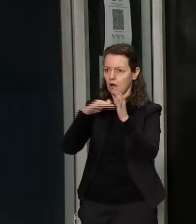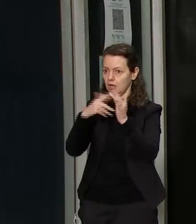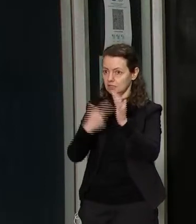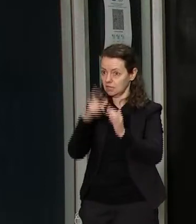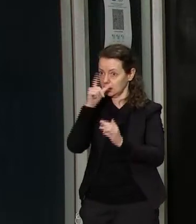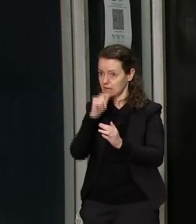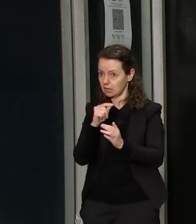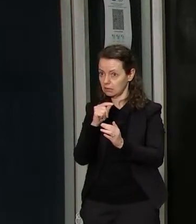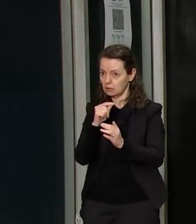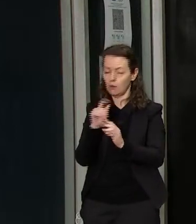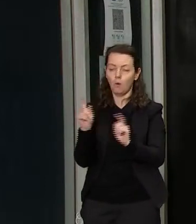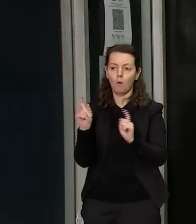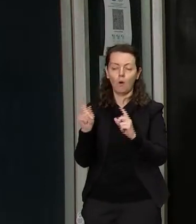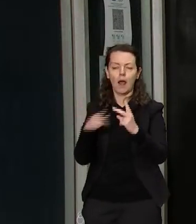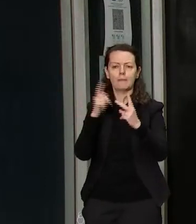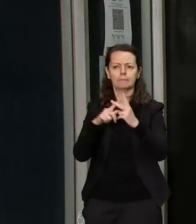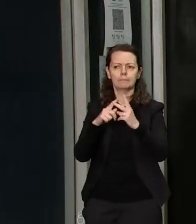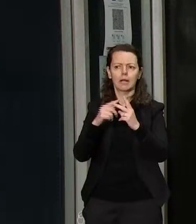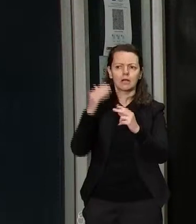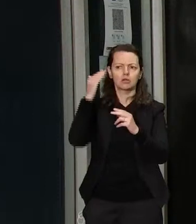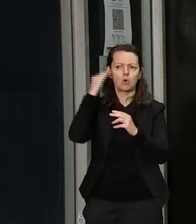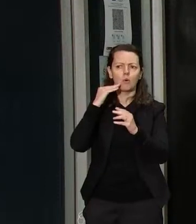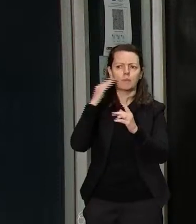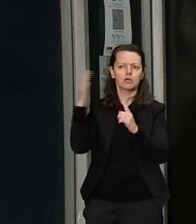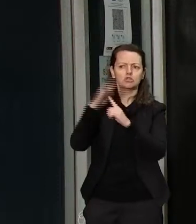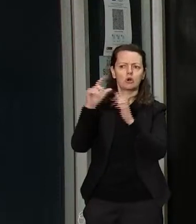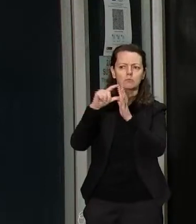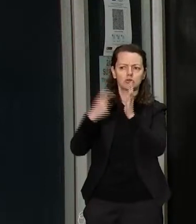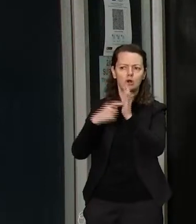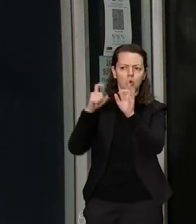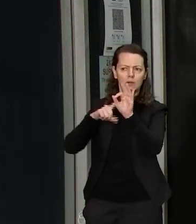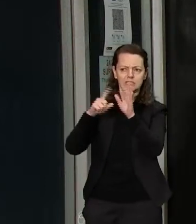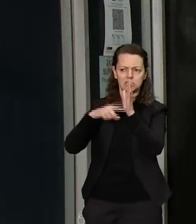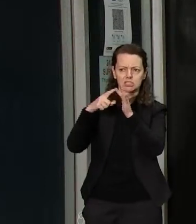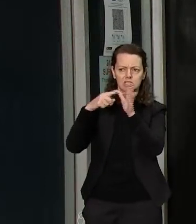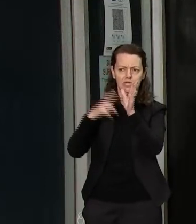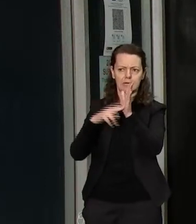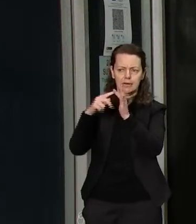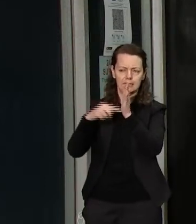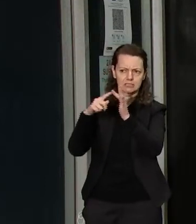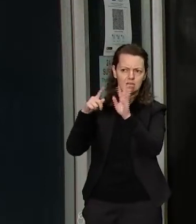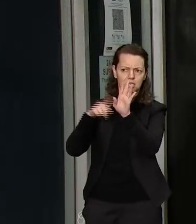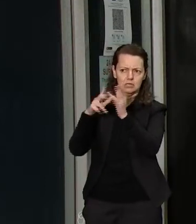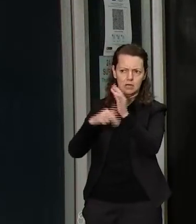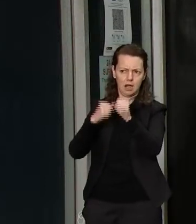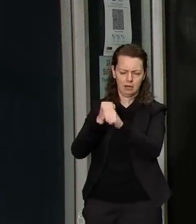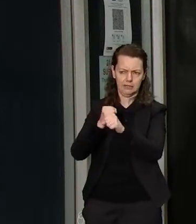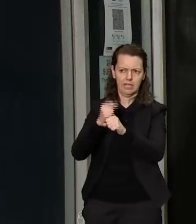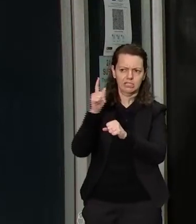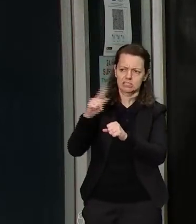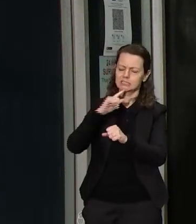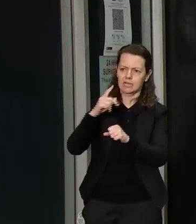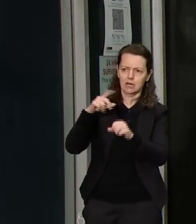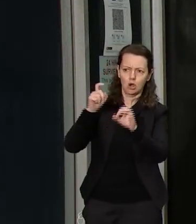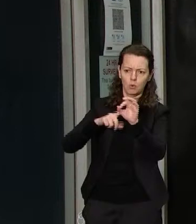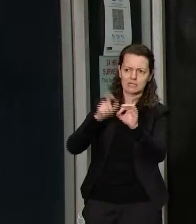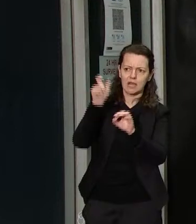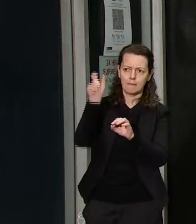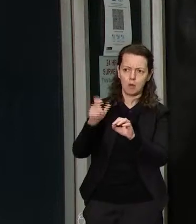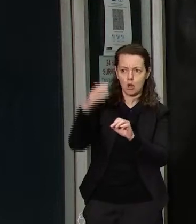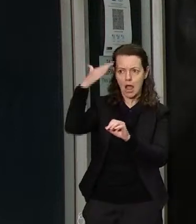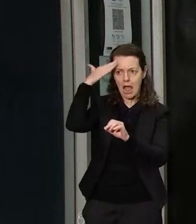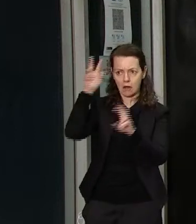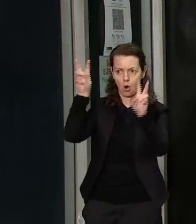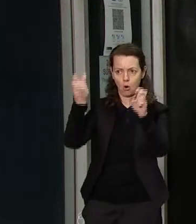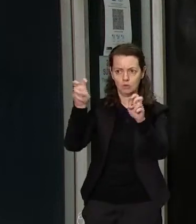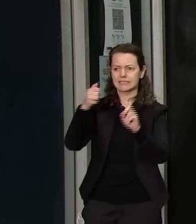and I understand also Jeanette Young this morning also raised that the definition of an adult in Queensland will be 16. I'm